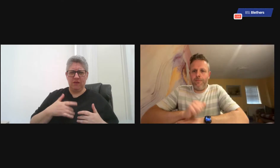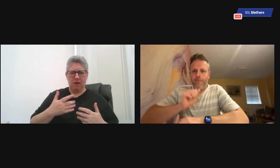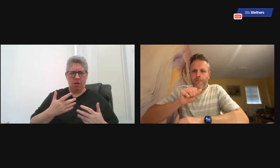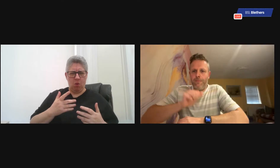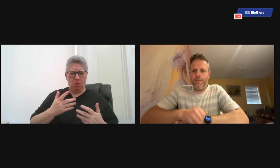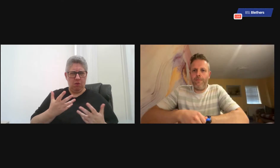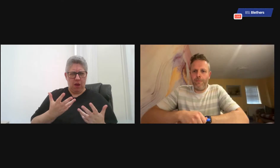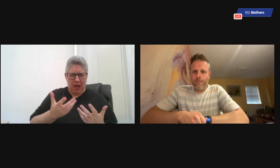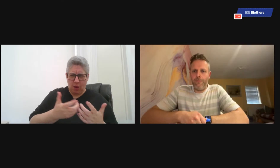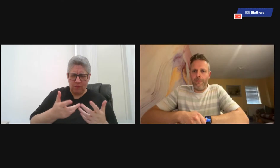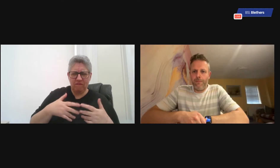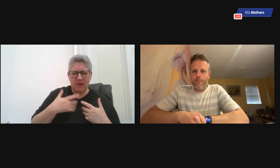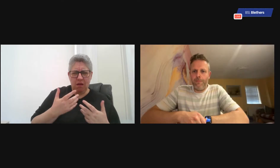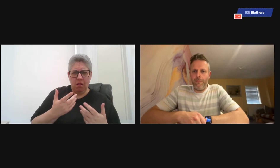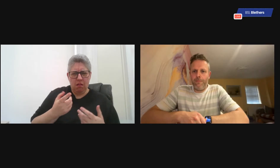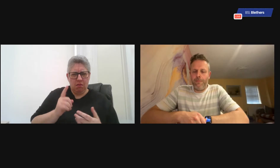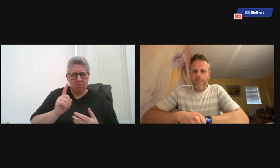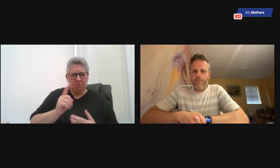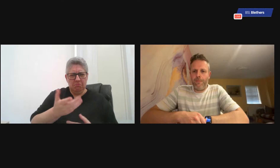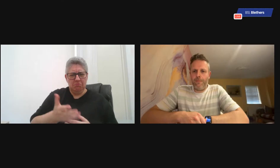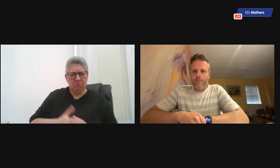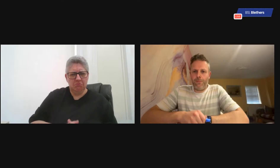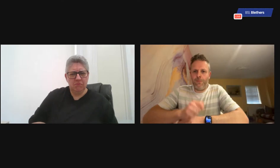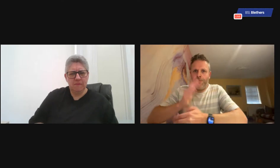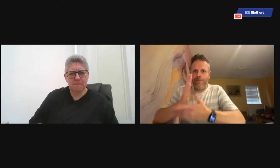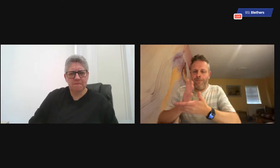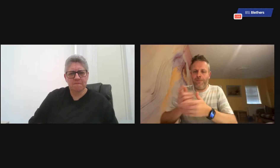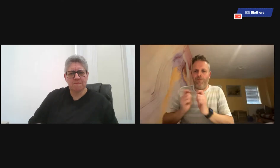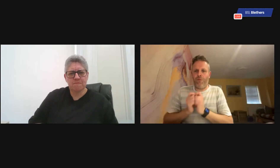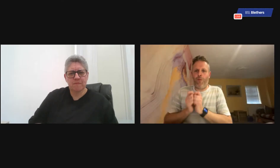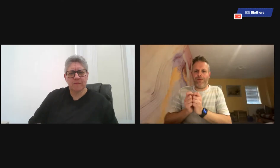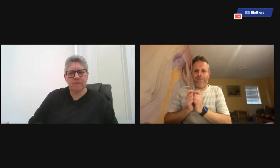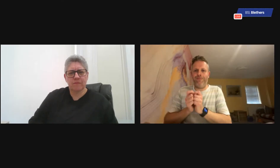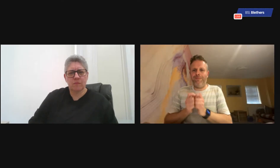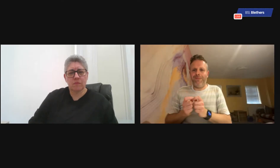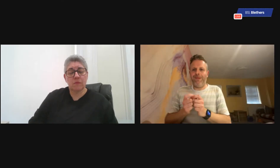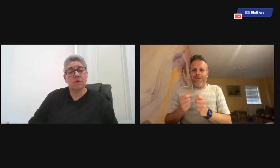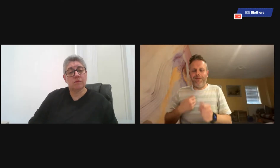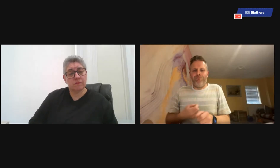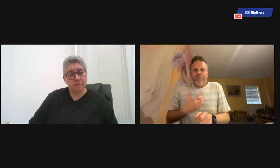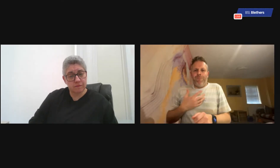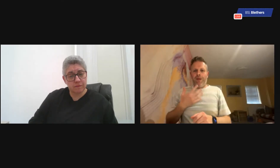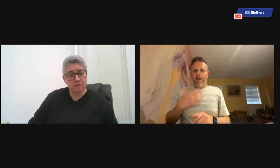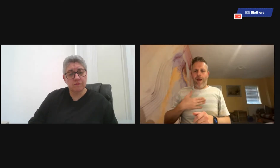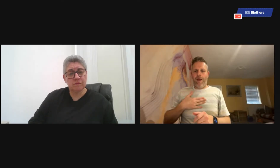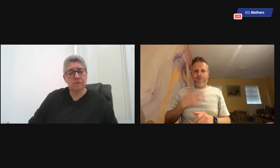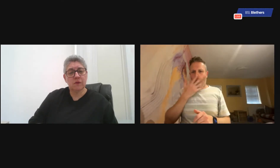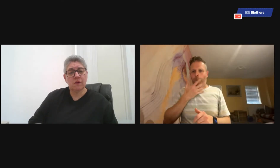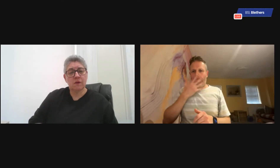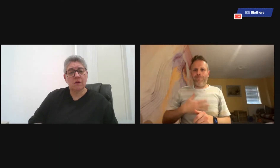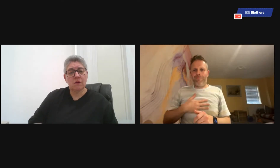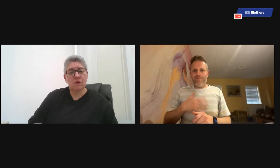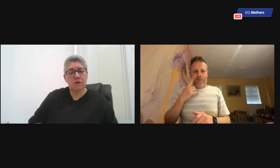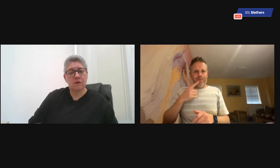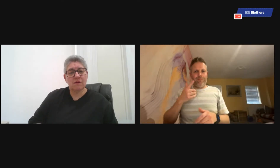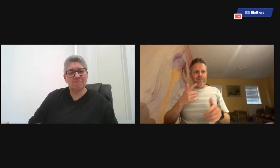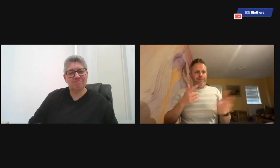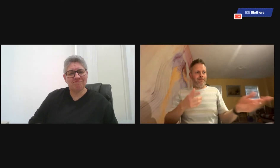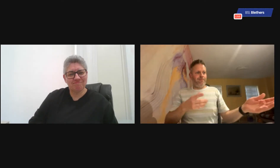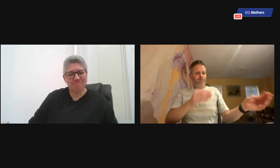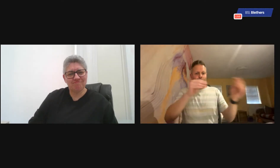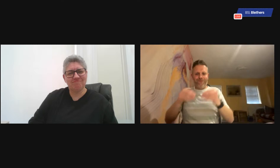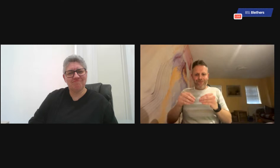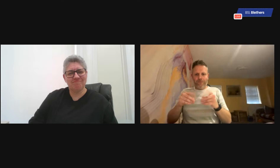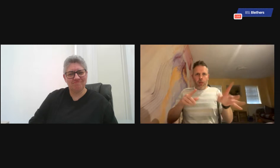well, raising the children, seeing them go, does that feel rewarding to you? How does it feel? Oh, it's very